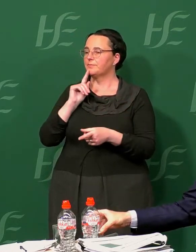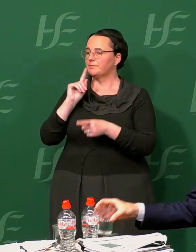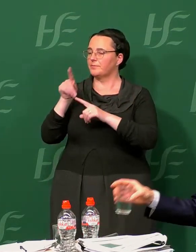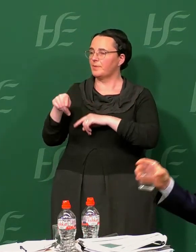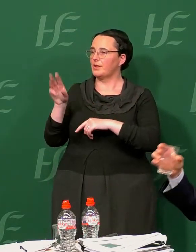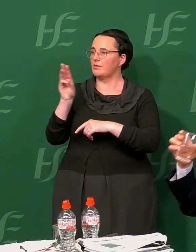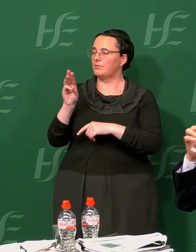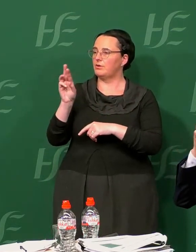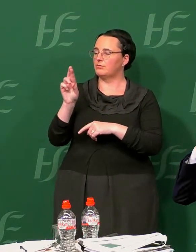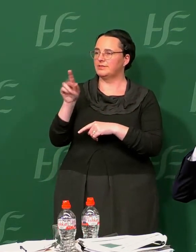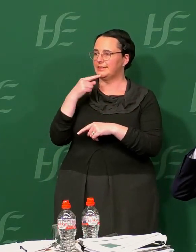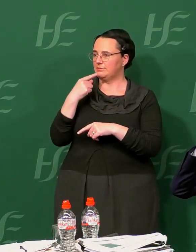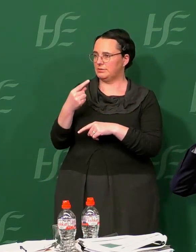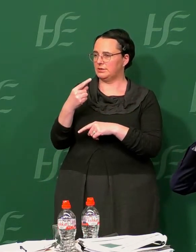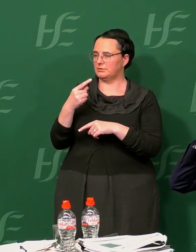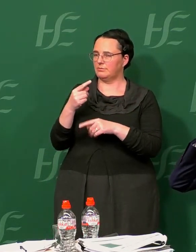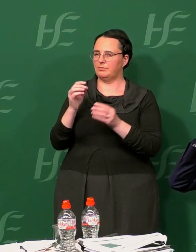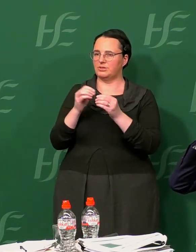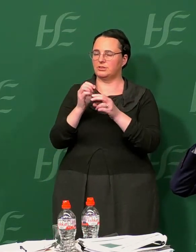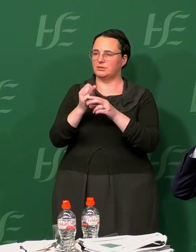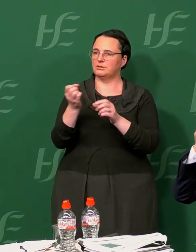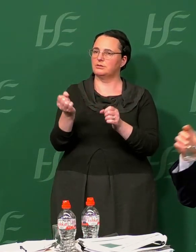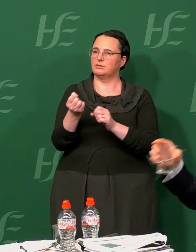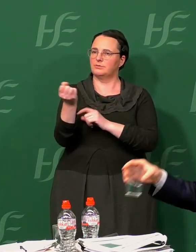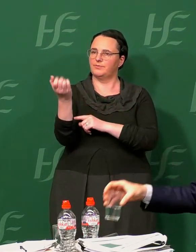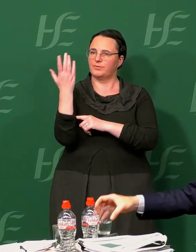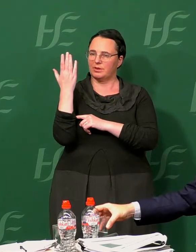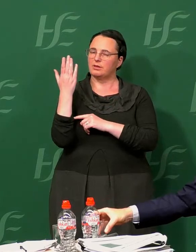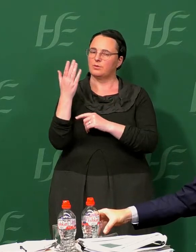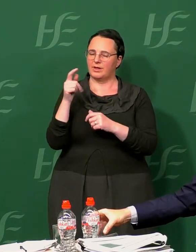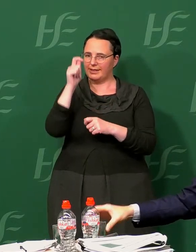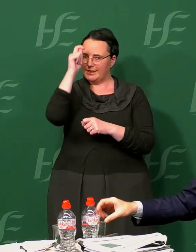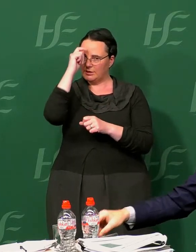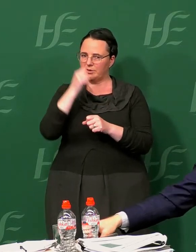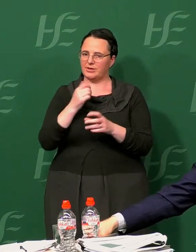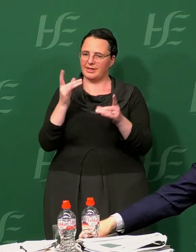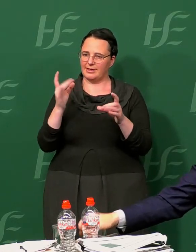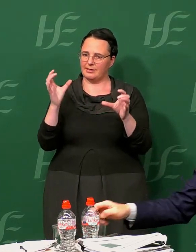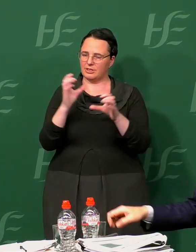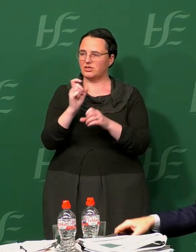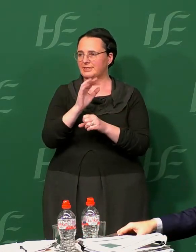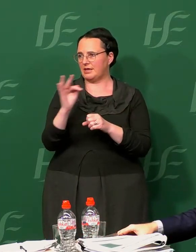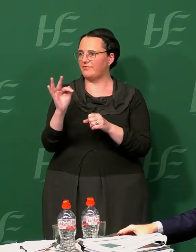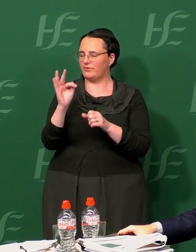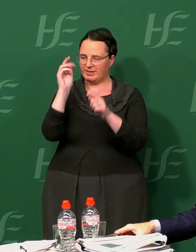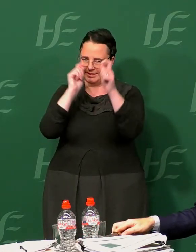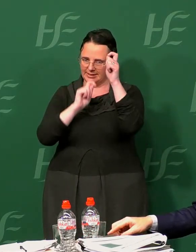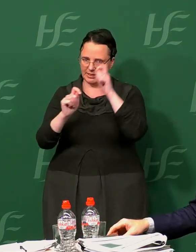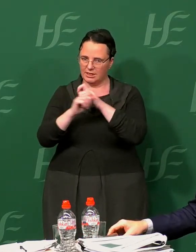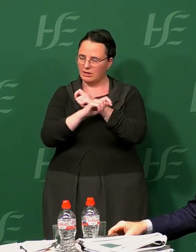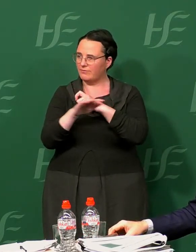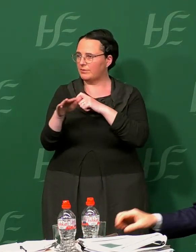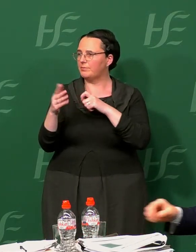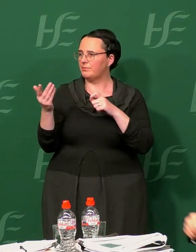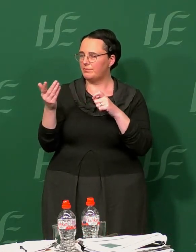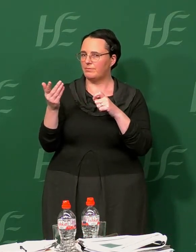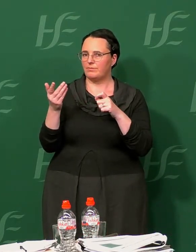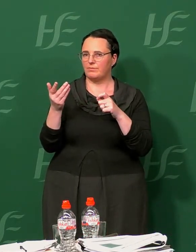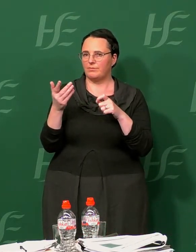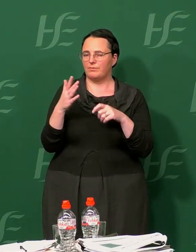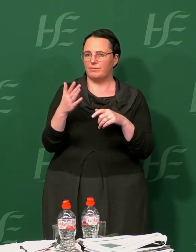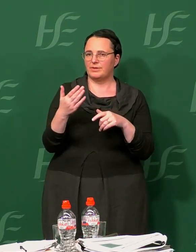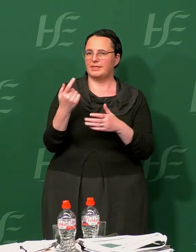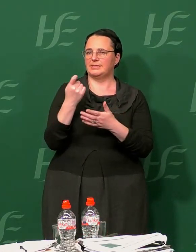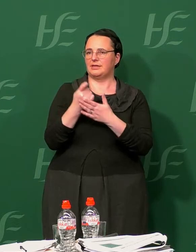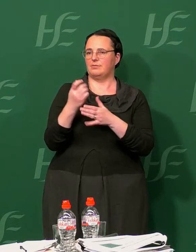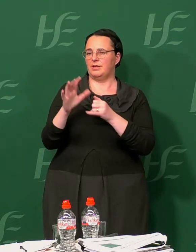own presentations, but our thoughts are very strongly for our healthcare staff at this point in time. Everybody remembers when we were heading into this period